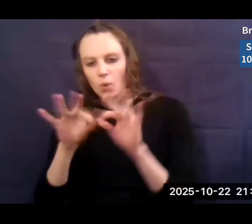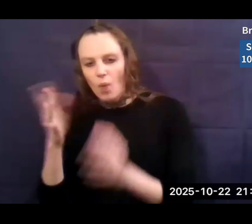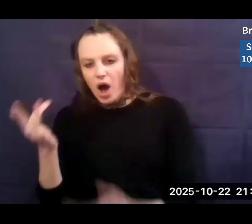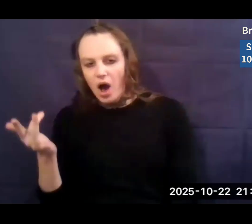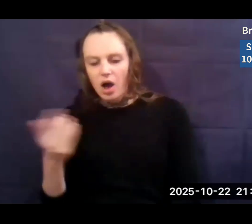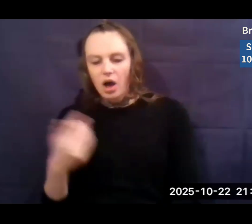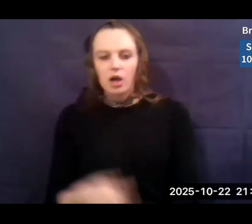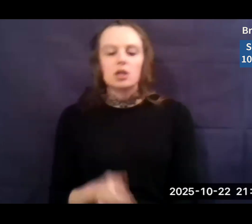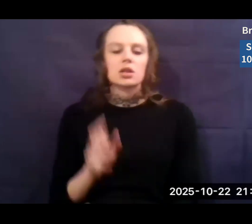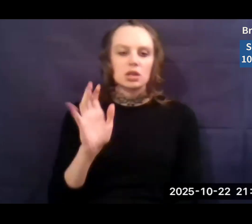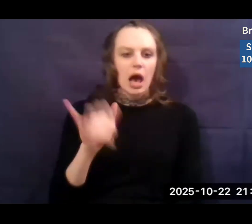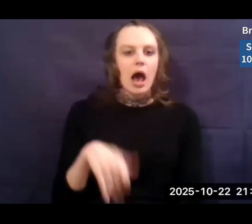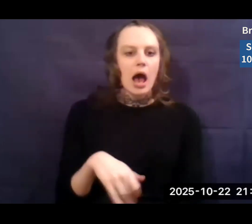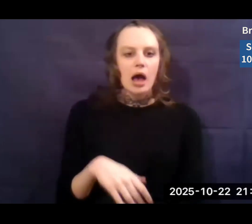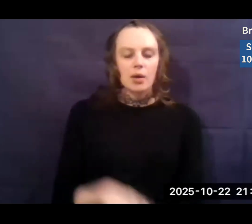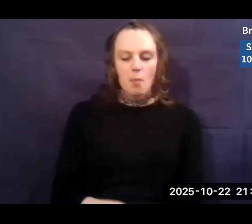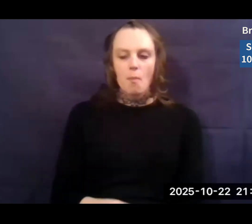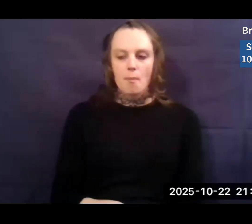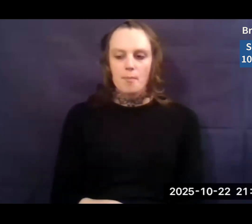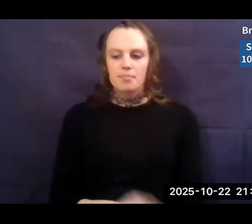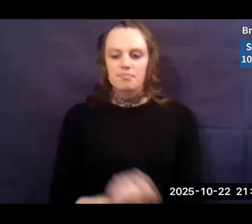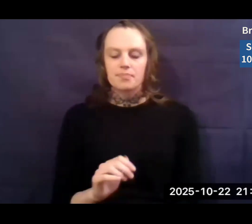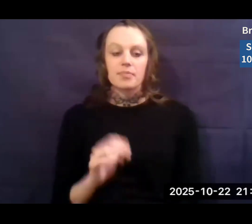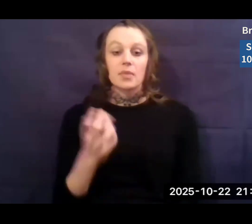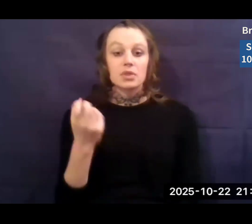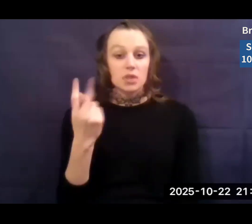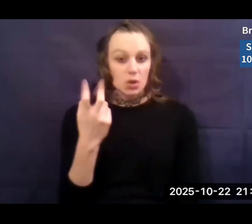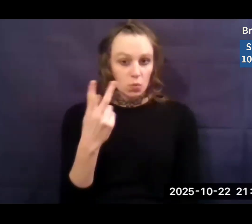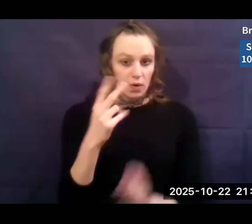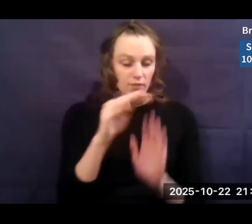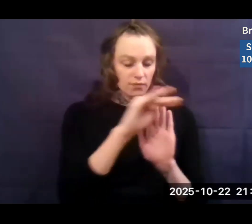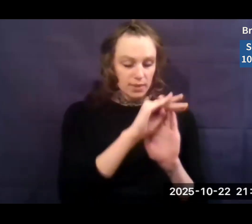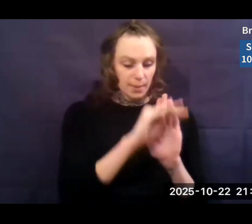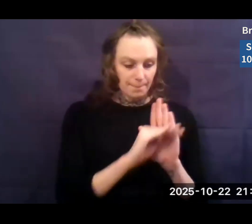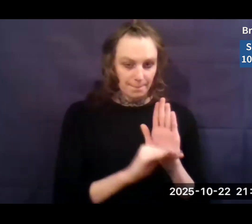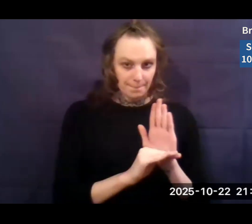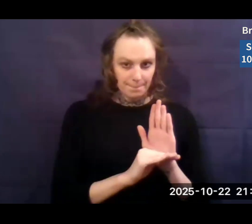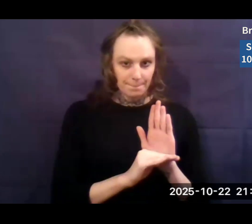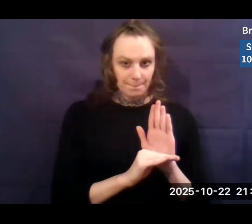Um, the 12 steps teach me